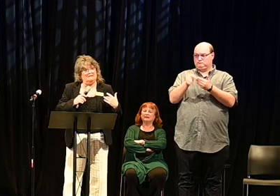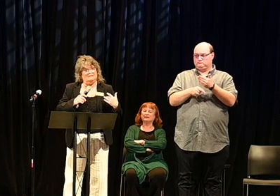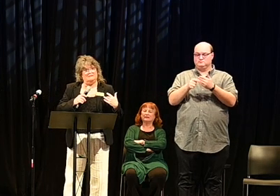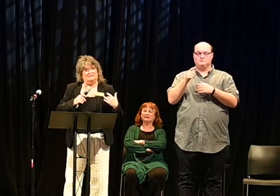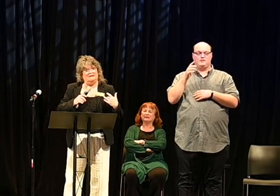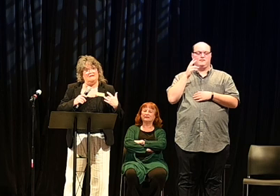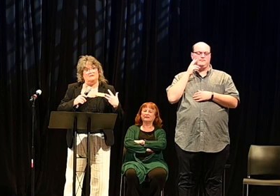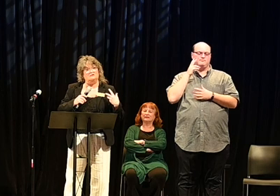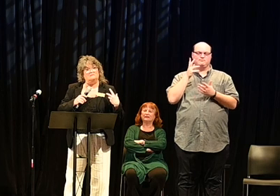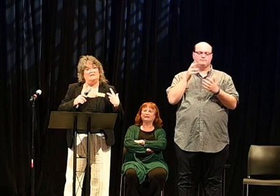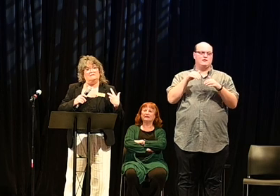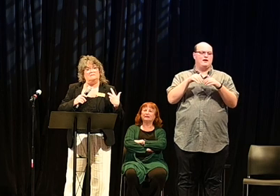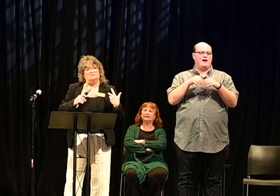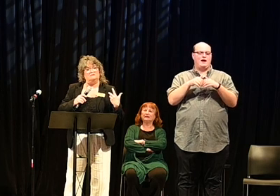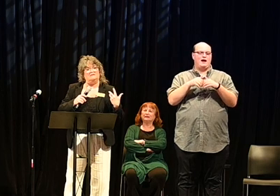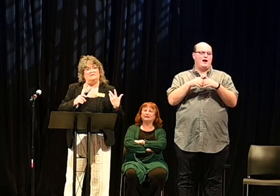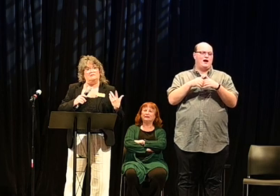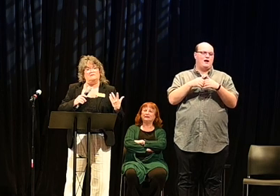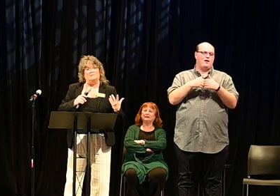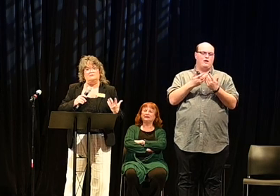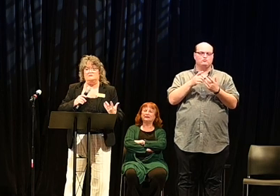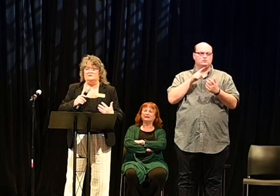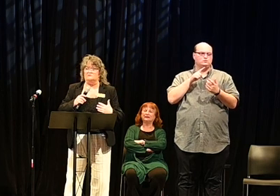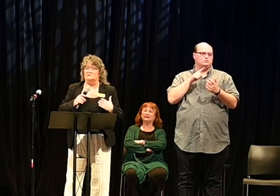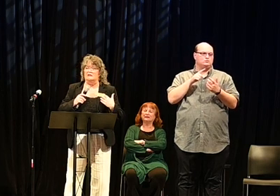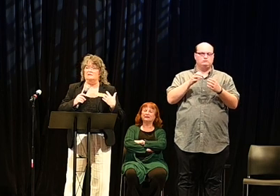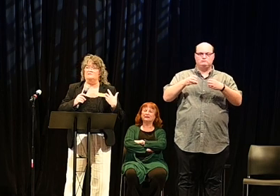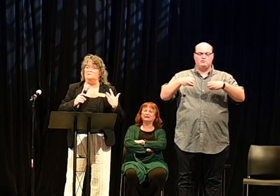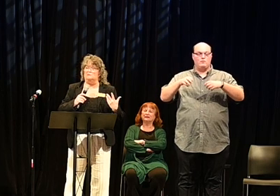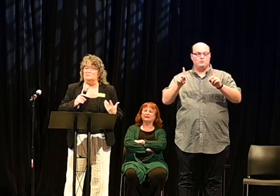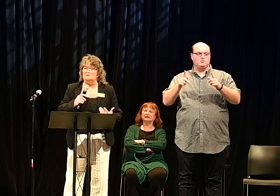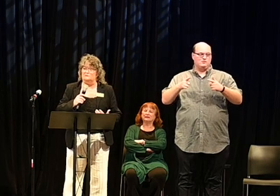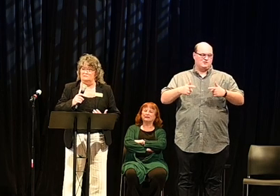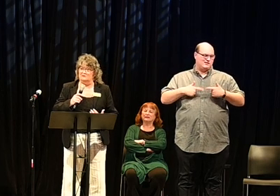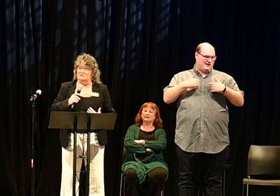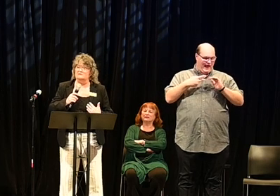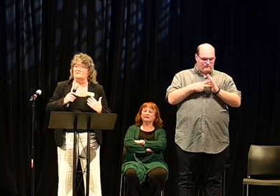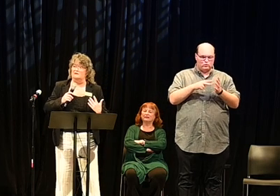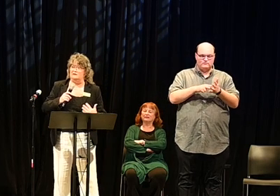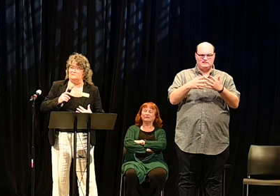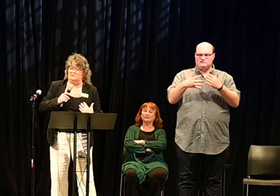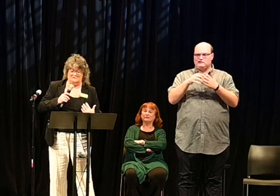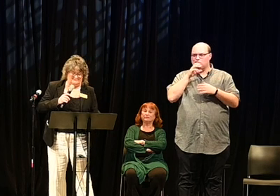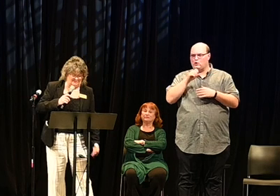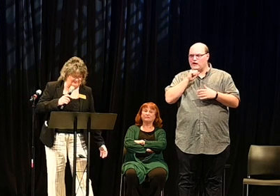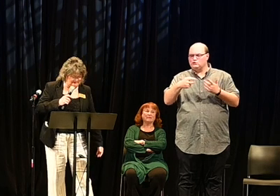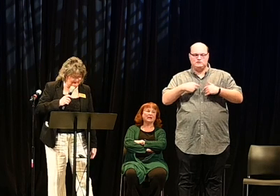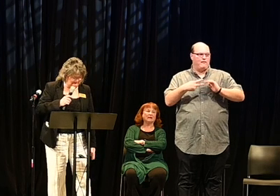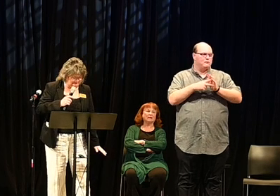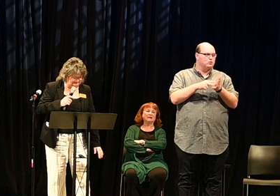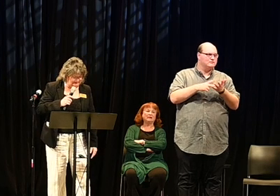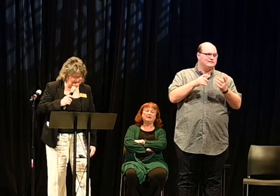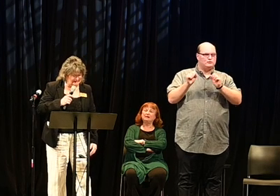Looking at how to make sure that there are opportunities for life to be purposeful, regardless of our age, regardless of our